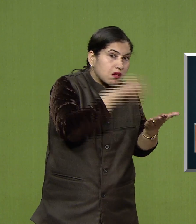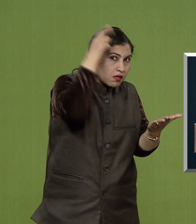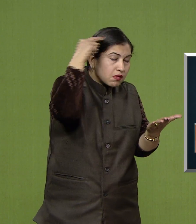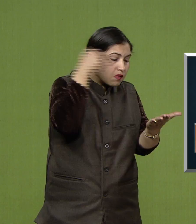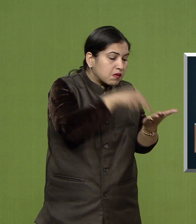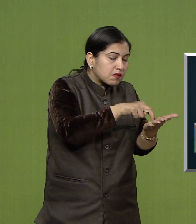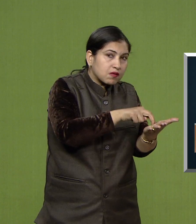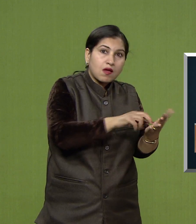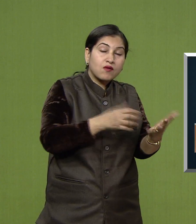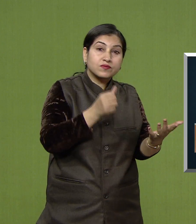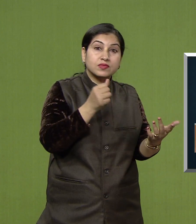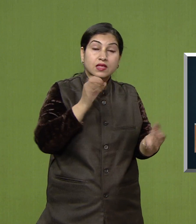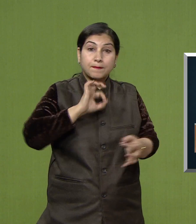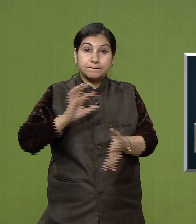in warm milk for half an hour.